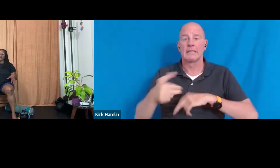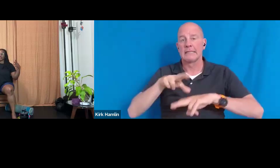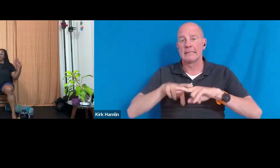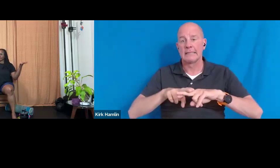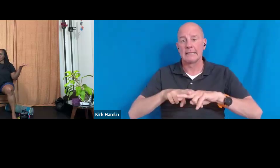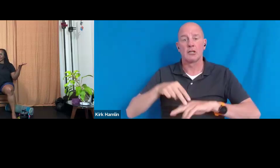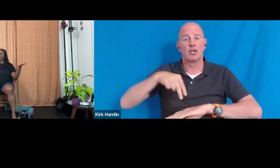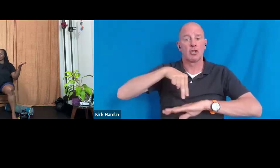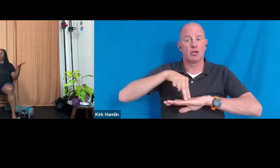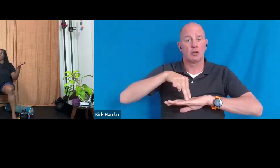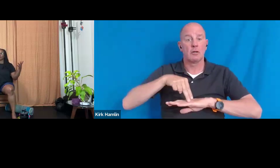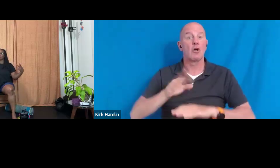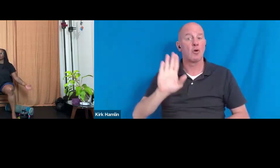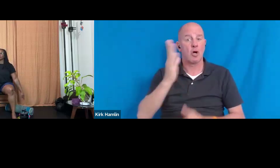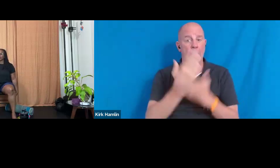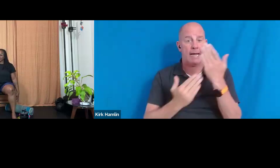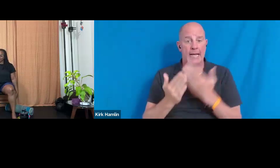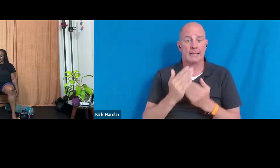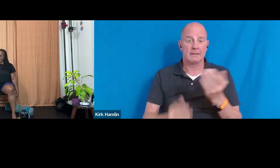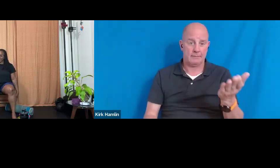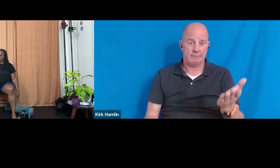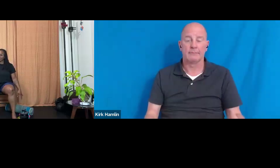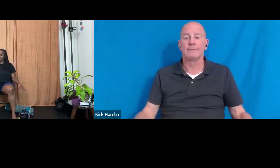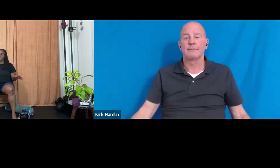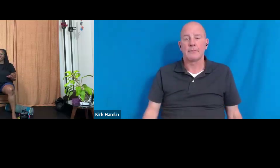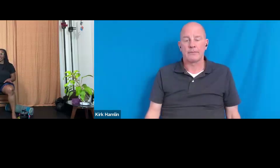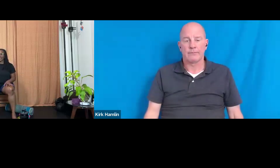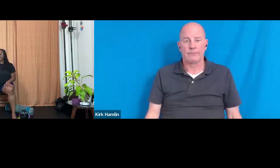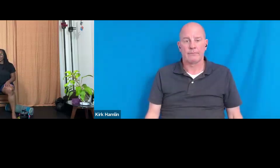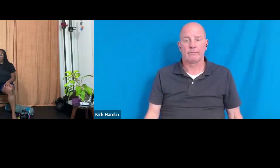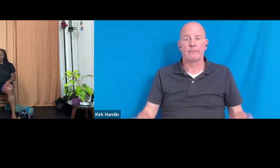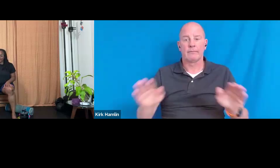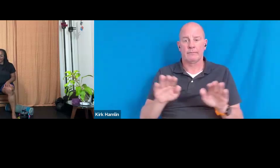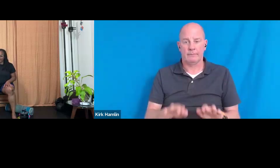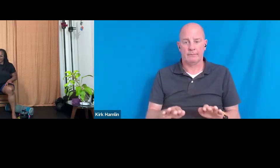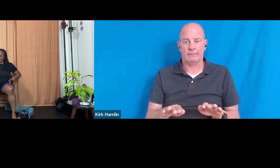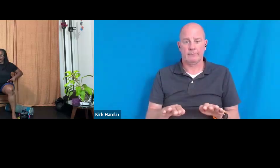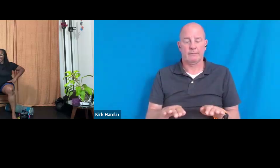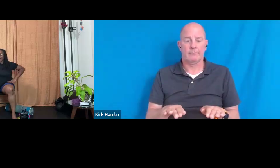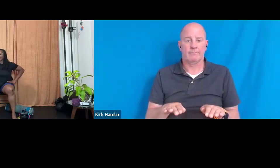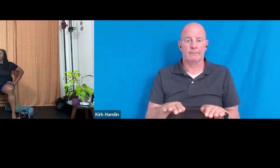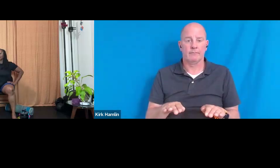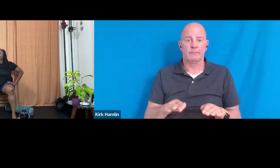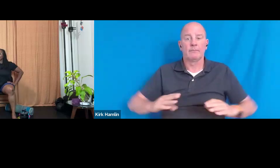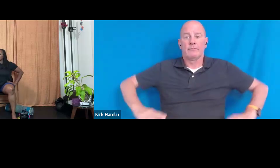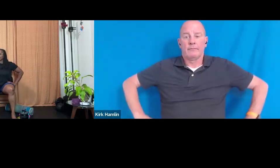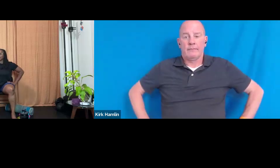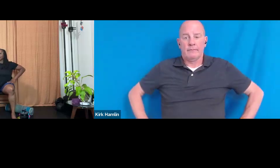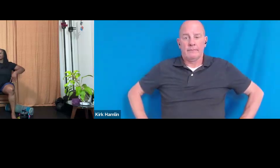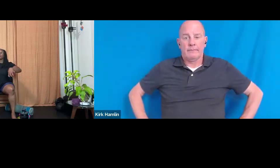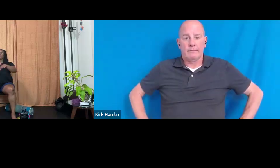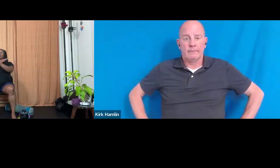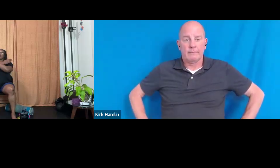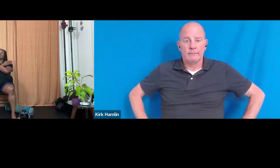have the option with your hands to go down at your side, hands on top of your thighs, hands on your